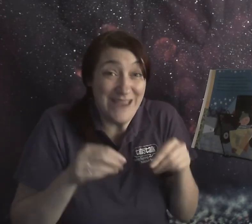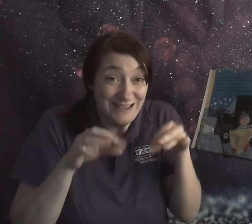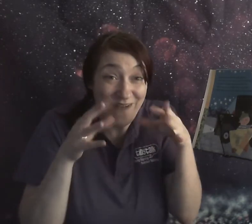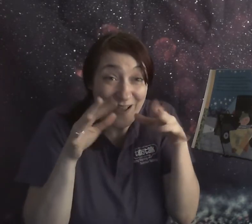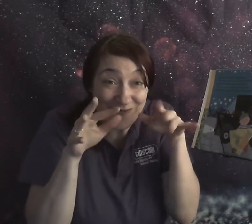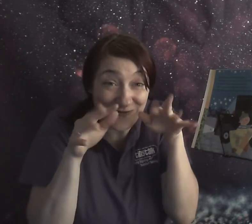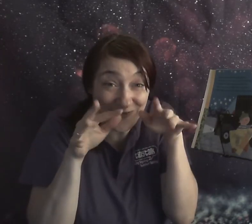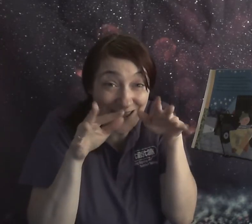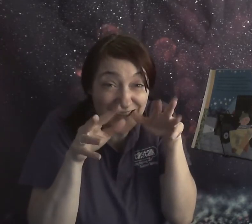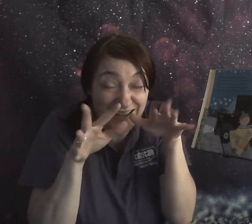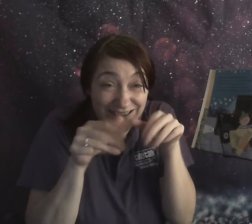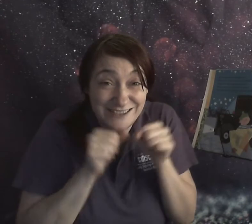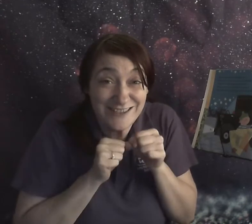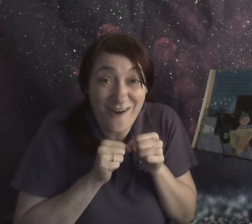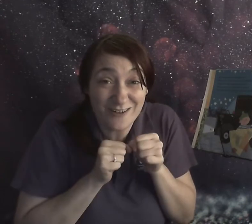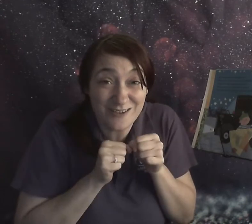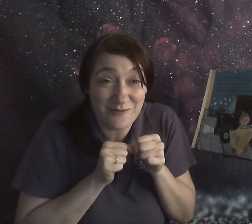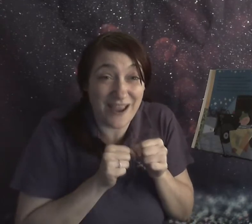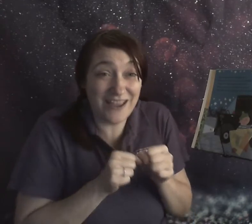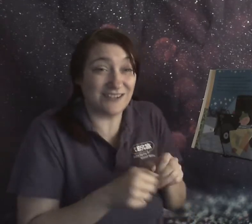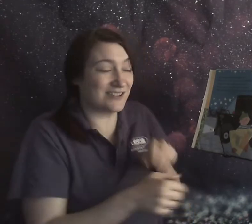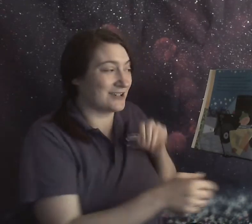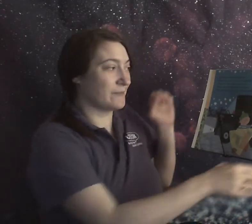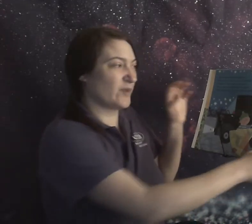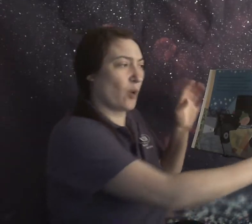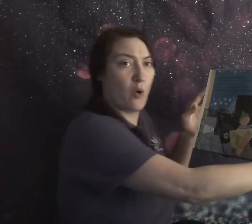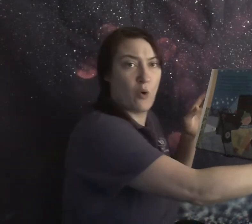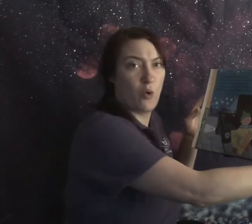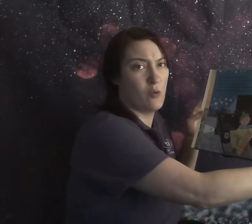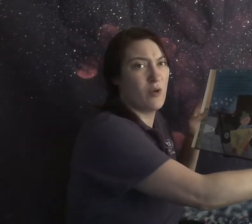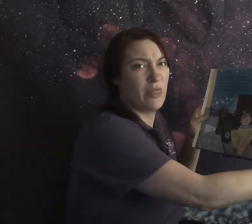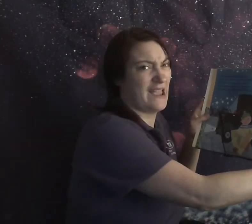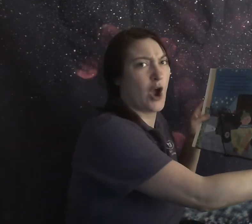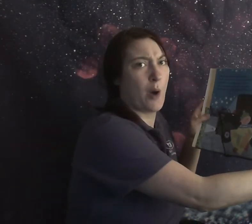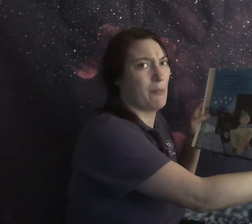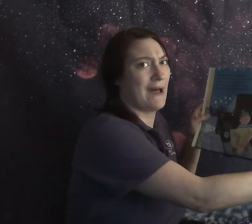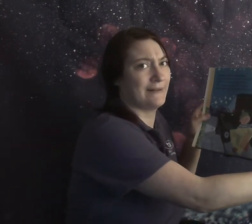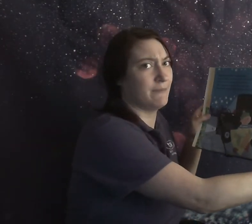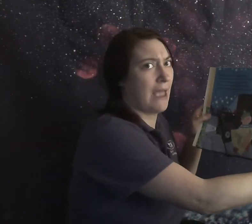my fingers start to itch. Oh, they are bad men.